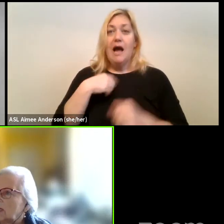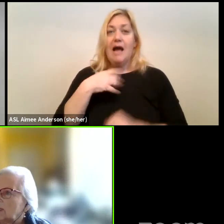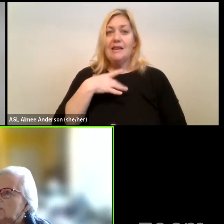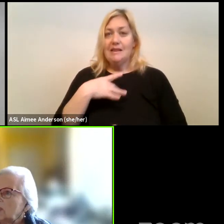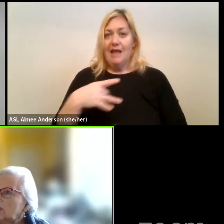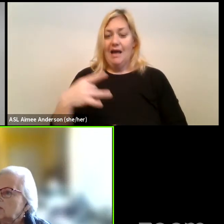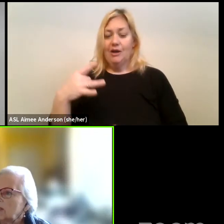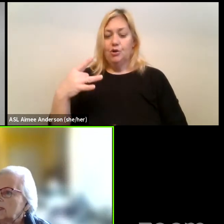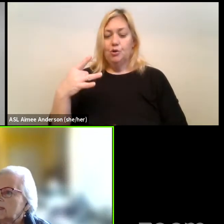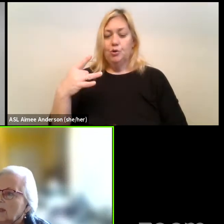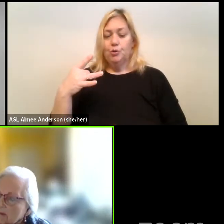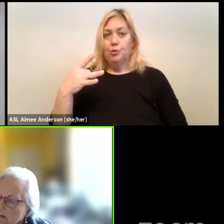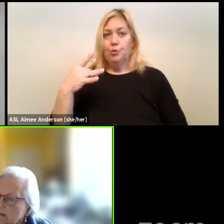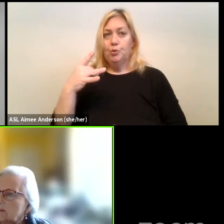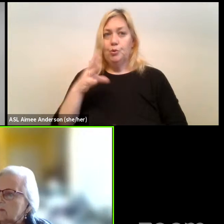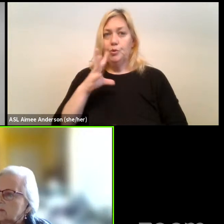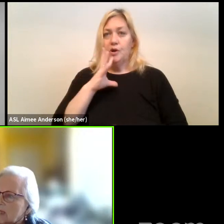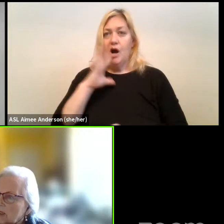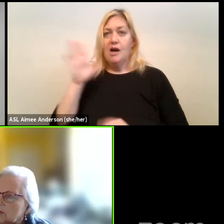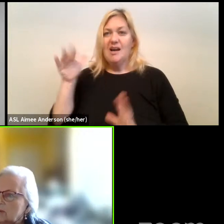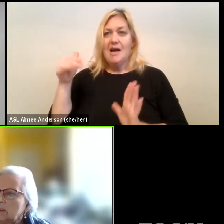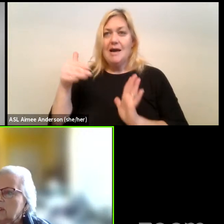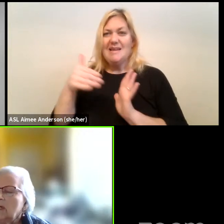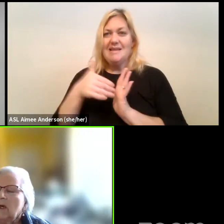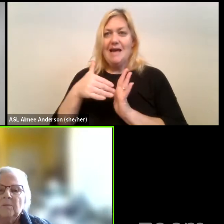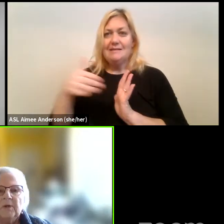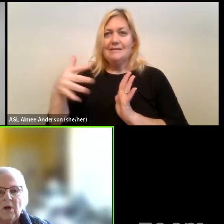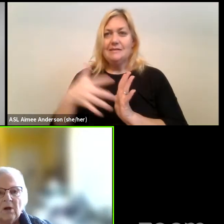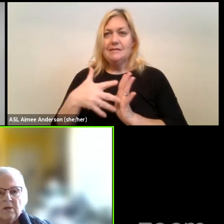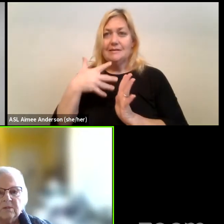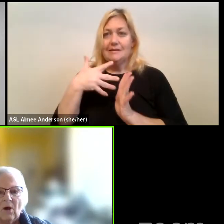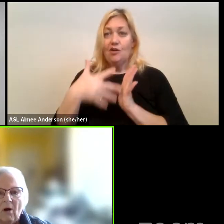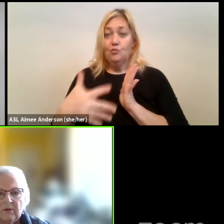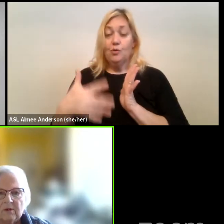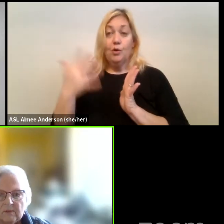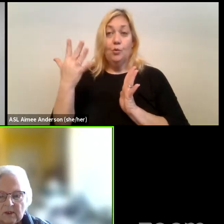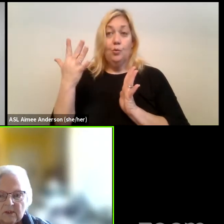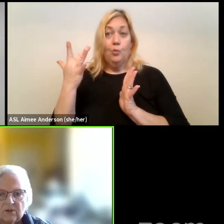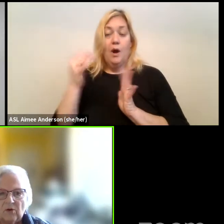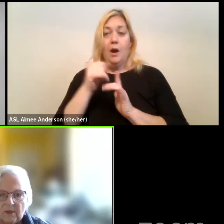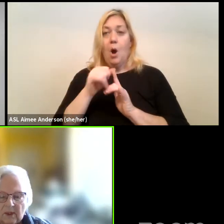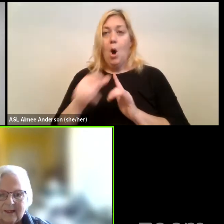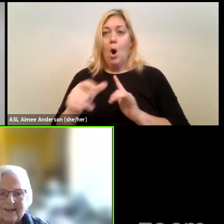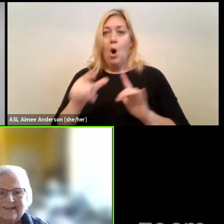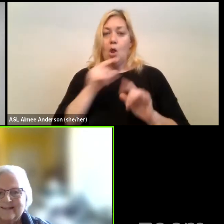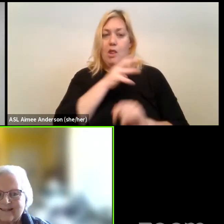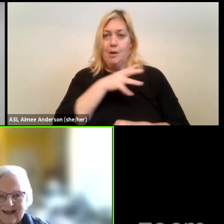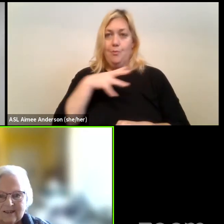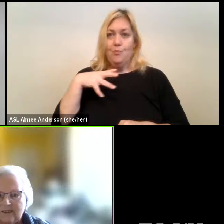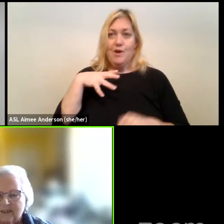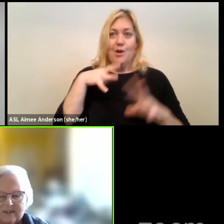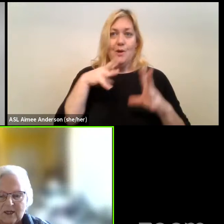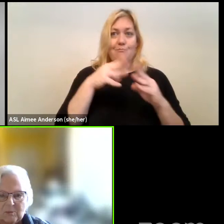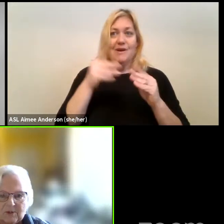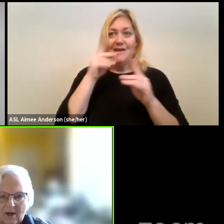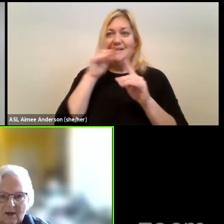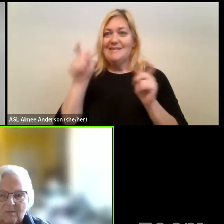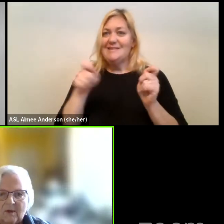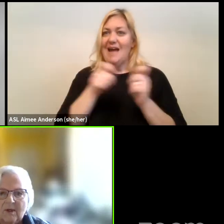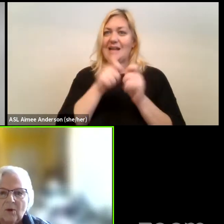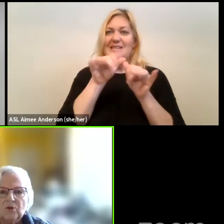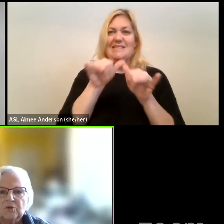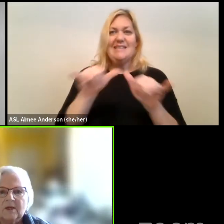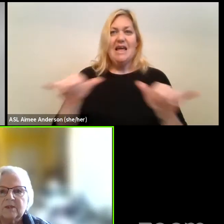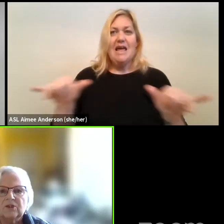to talk against the scheduling because all the committees are meeting at exactly the same